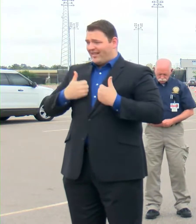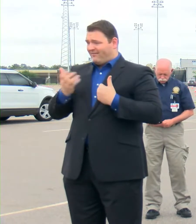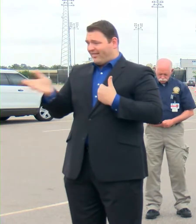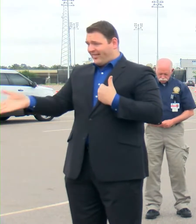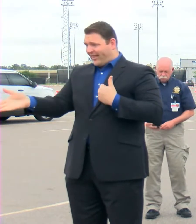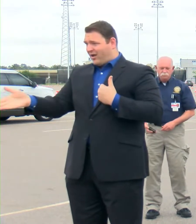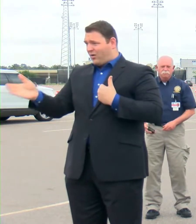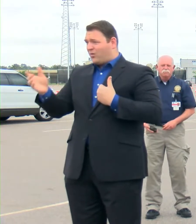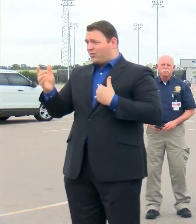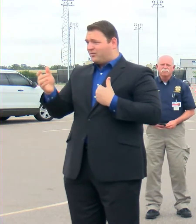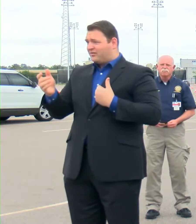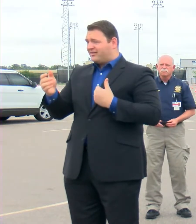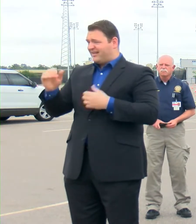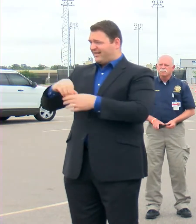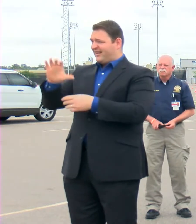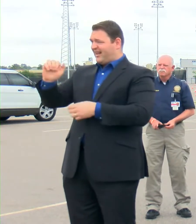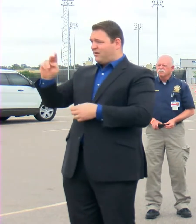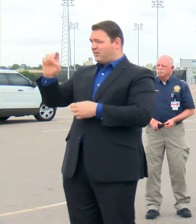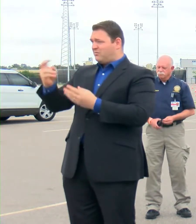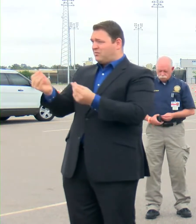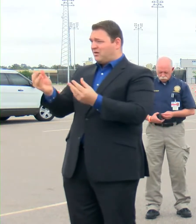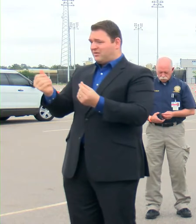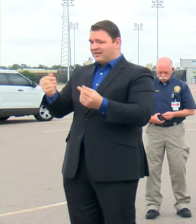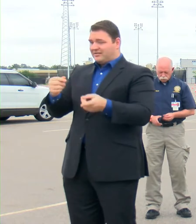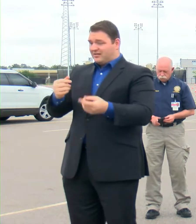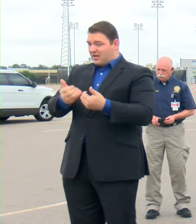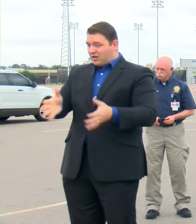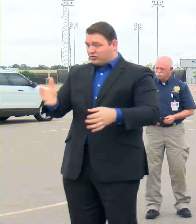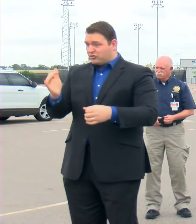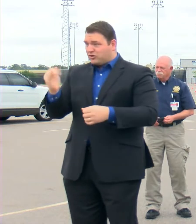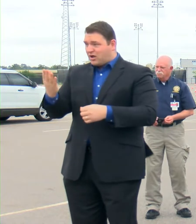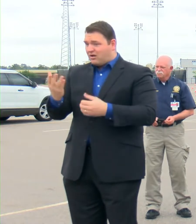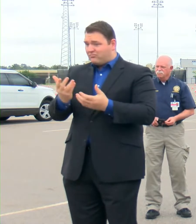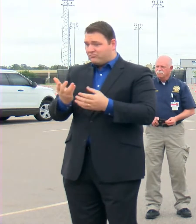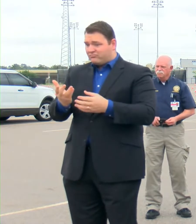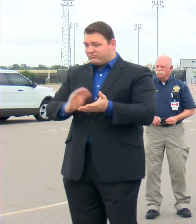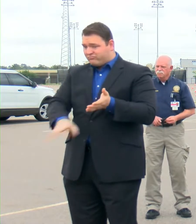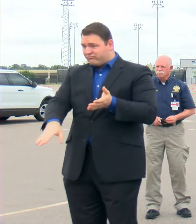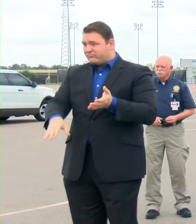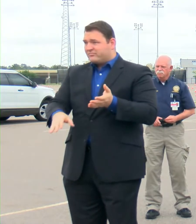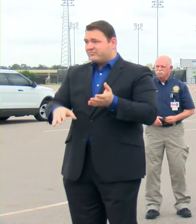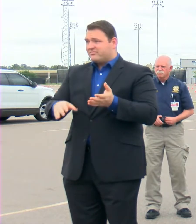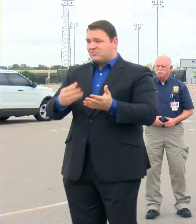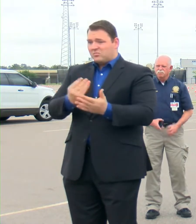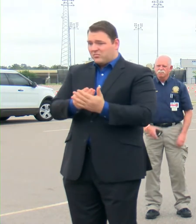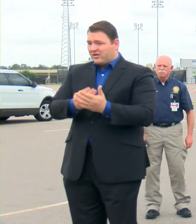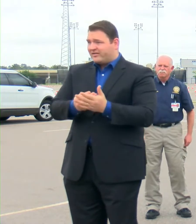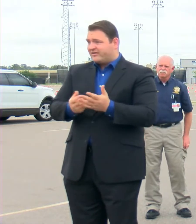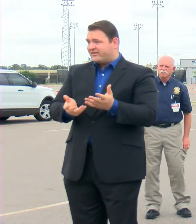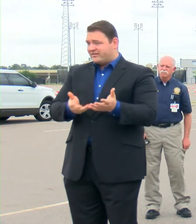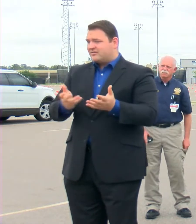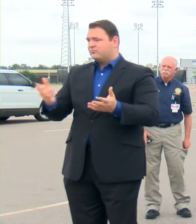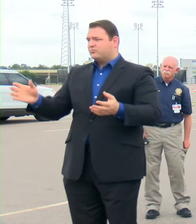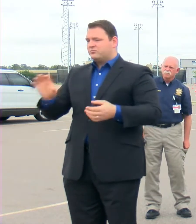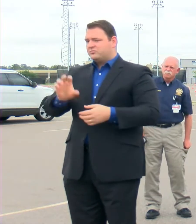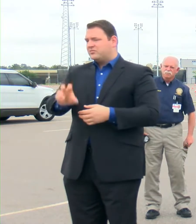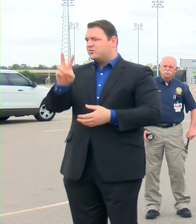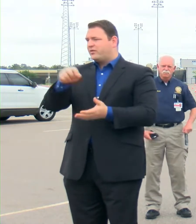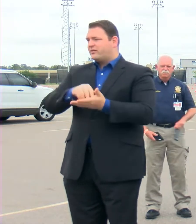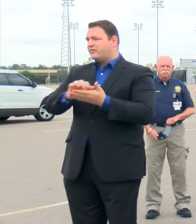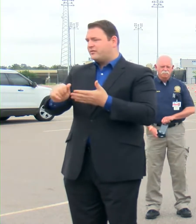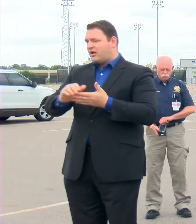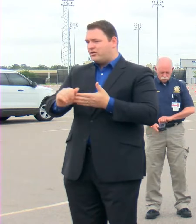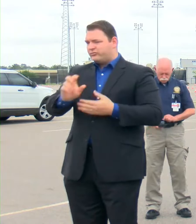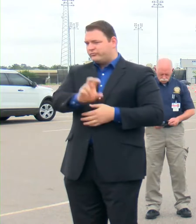income. They are not charging any late fees, no evictions, and they're working out individual rent deferral